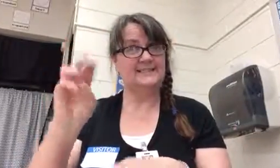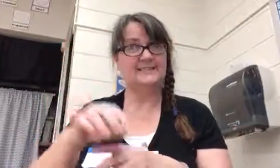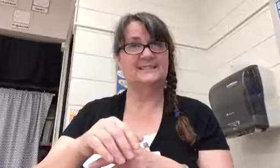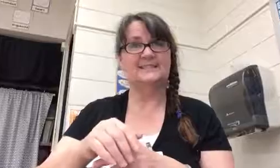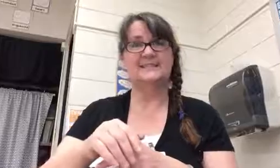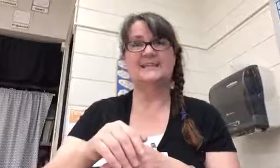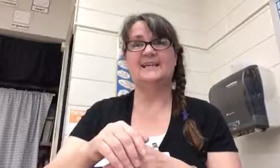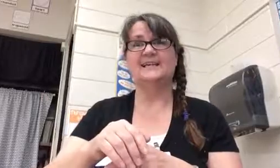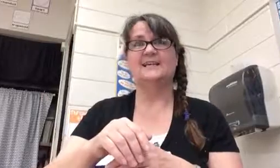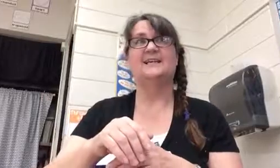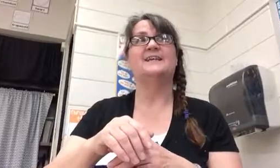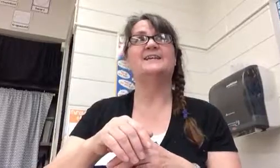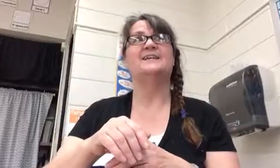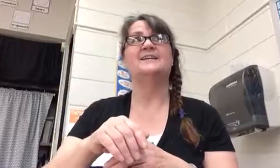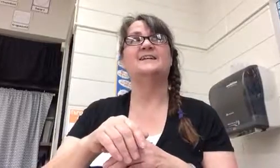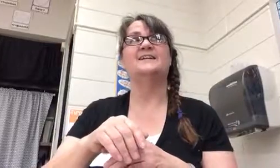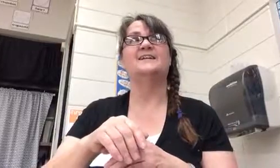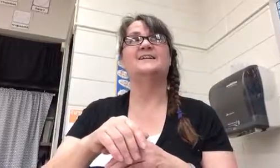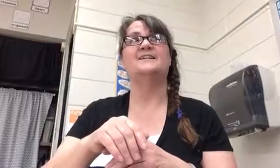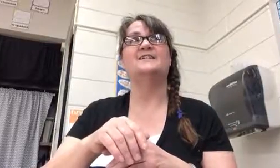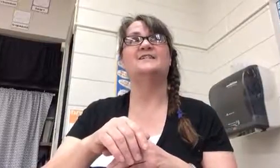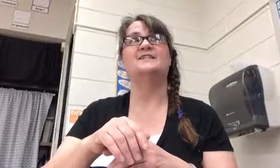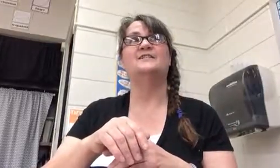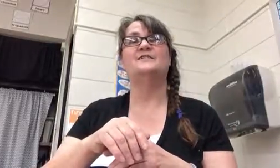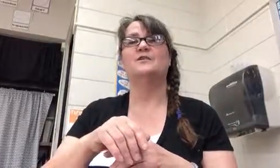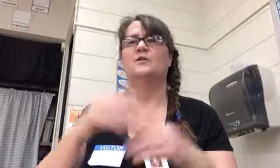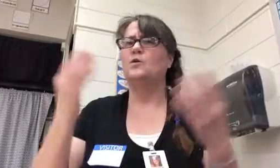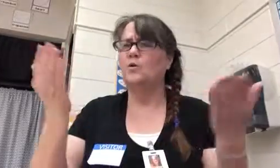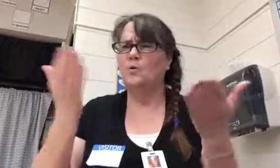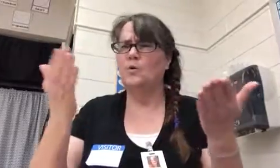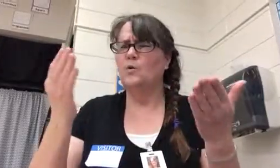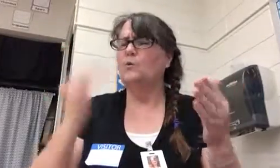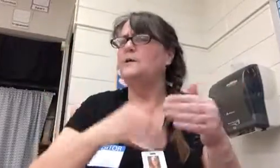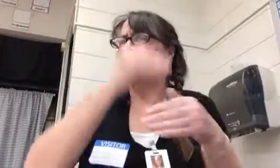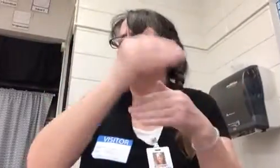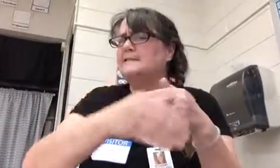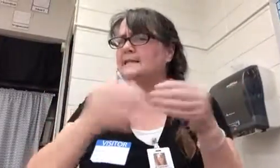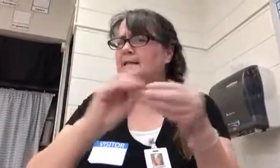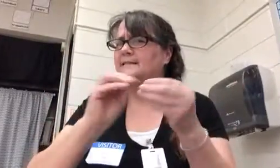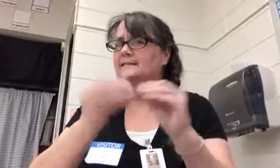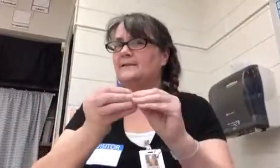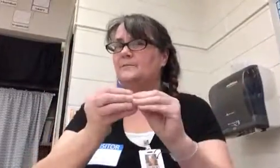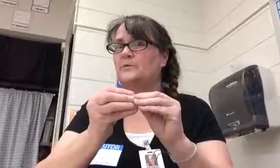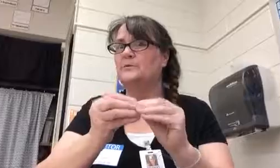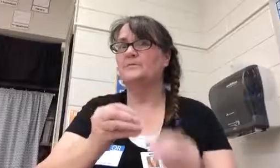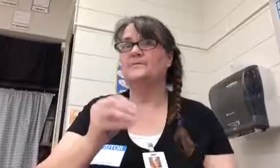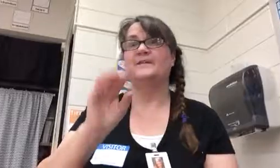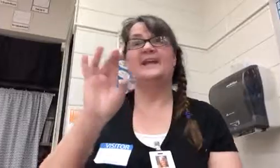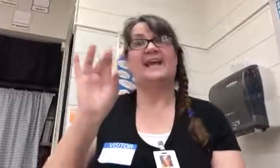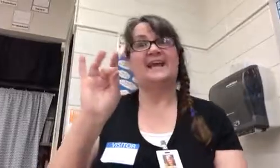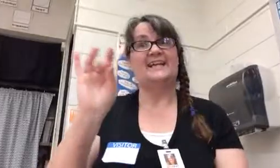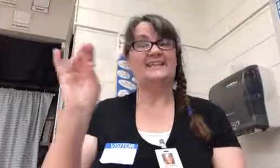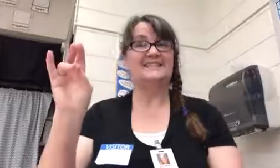If you know what this number is, say it. 87. If you know what this number is, say